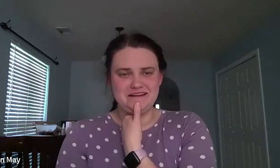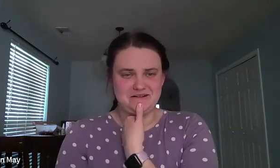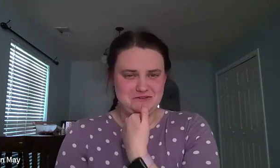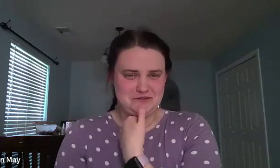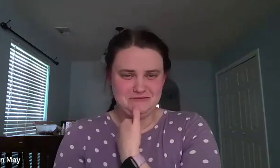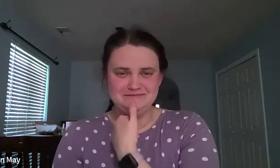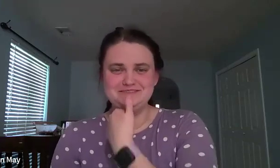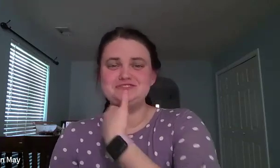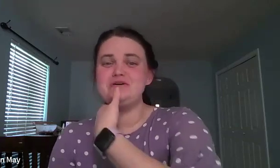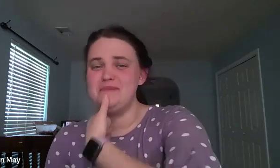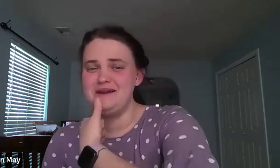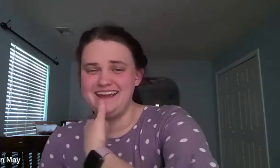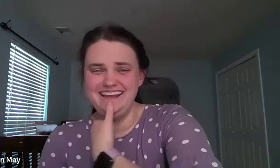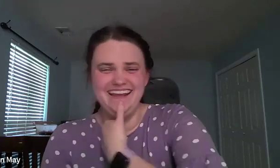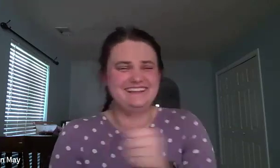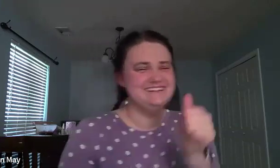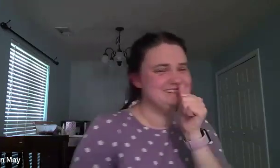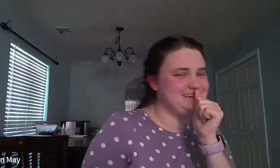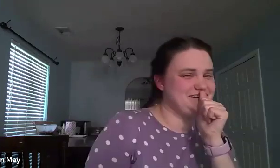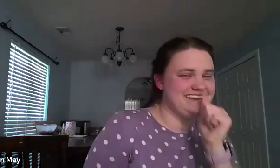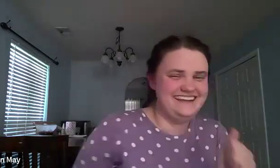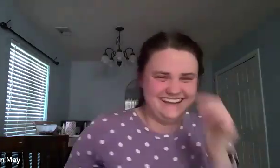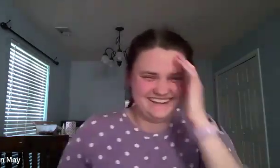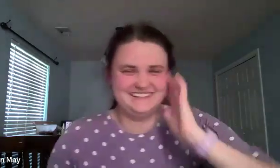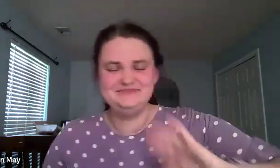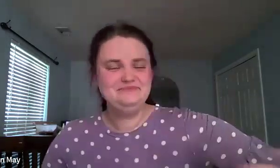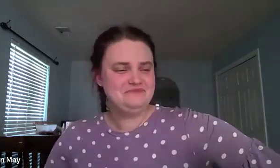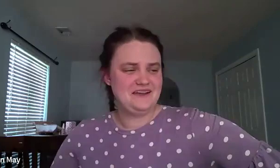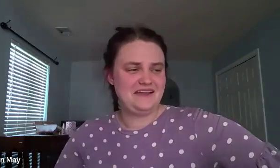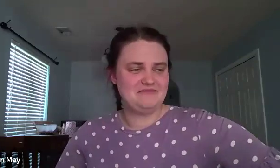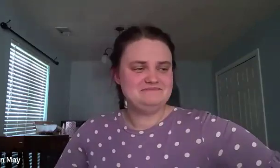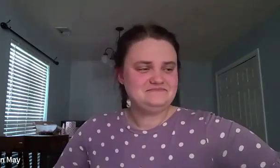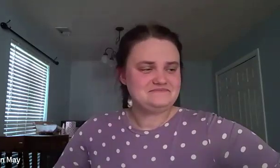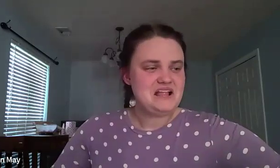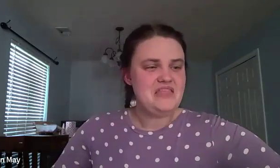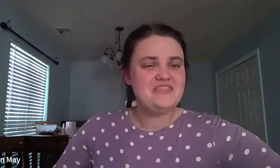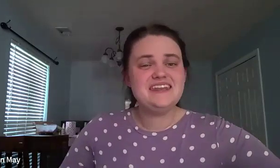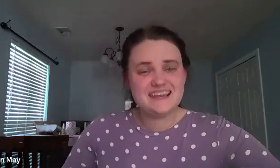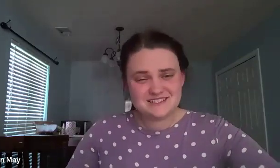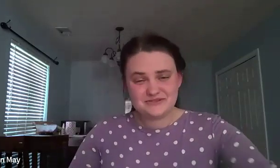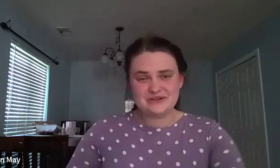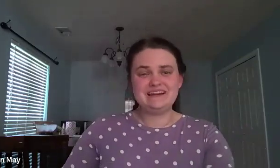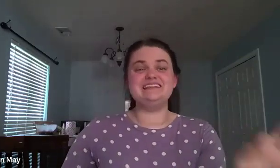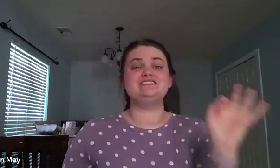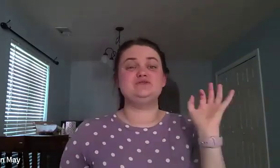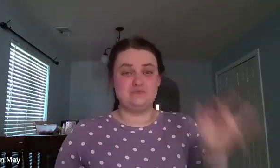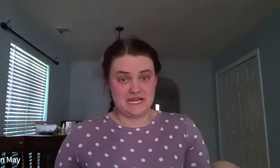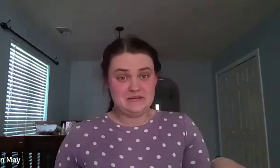not confuse y'all. Strawberry. Secret. Okay. The next fruit is